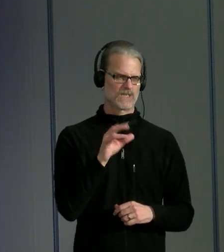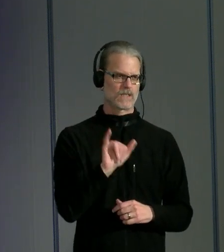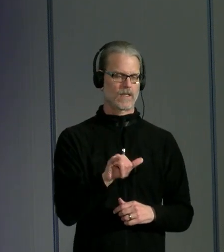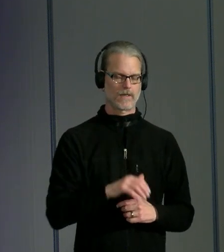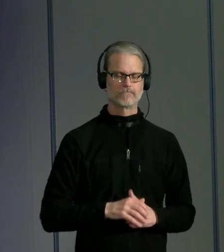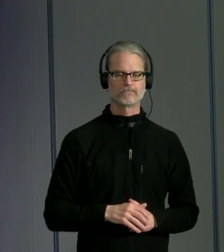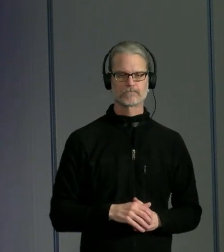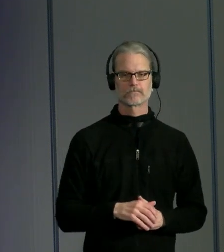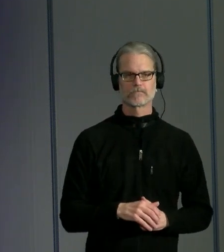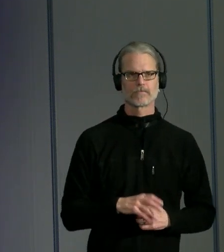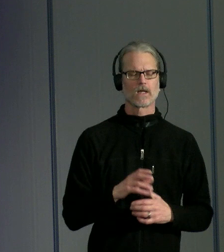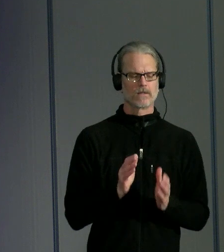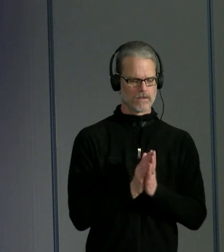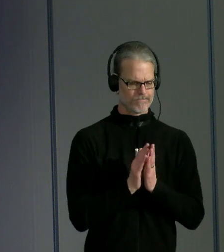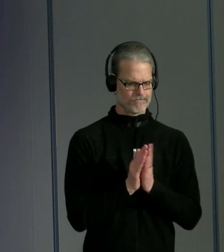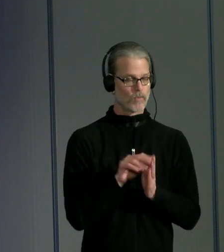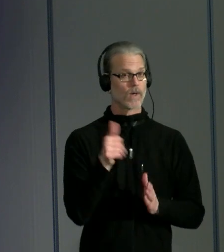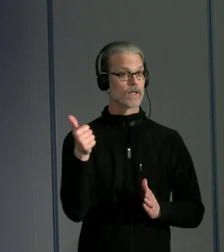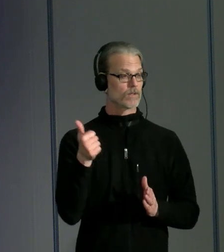Other things that can be helpful